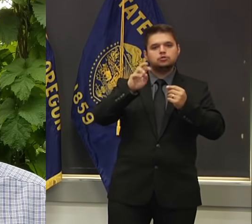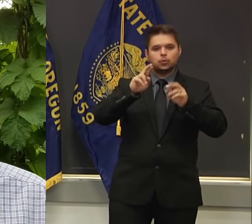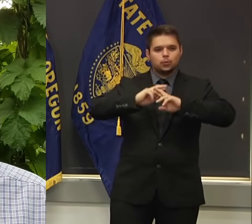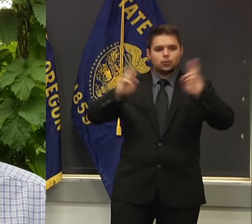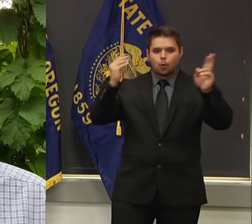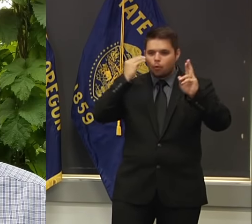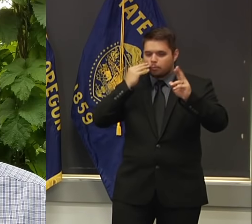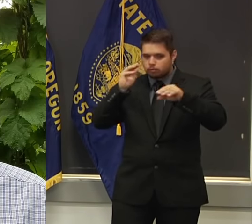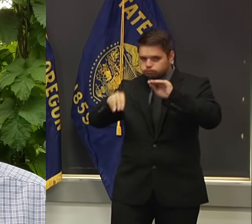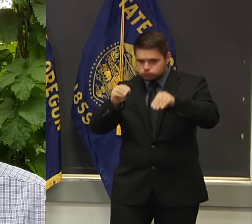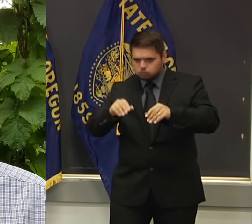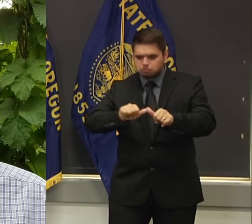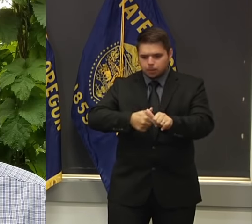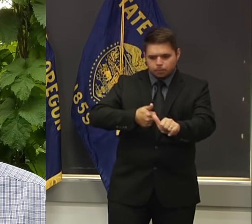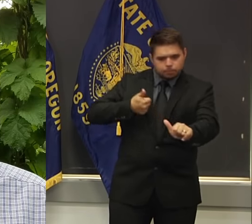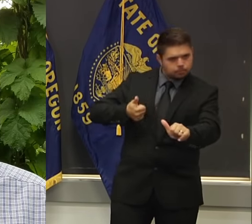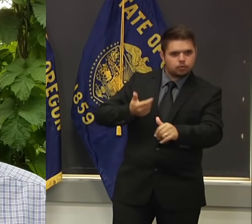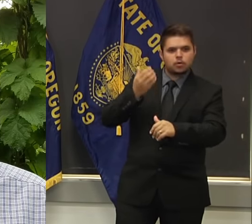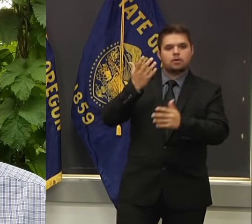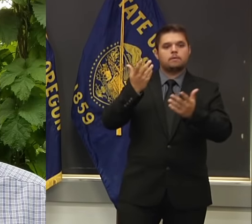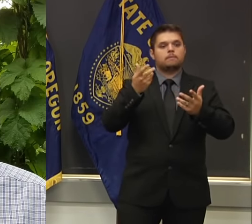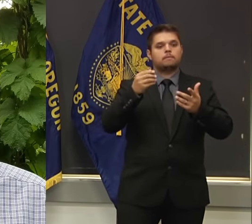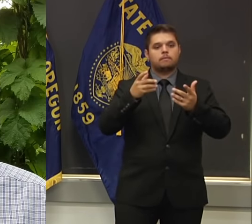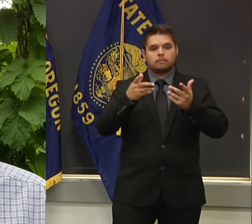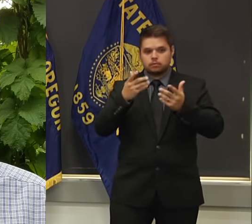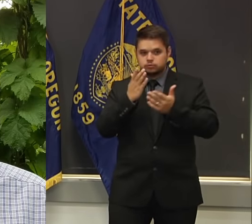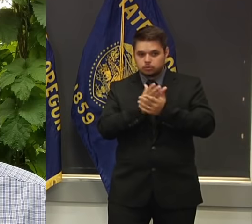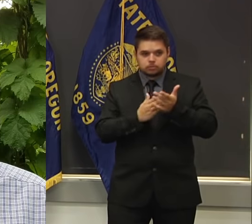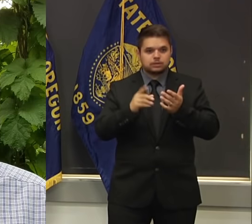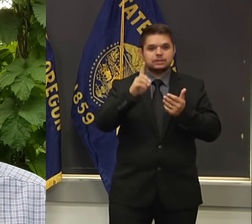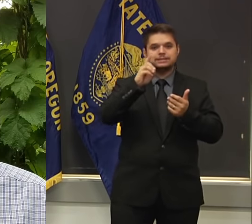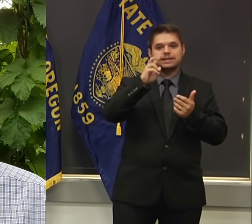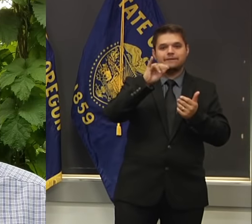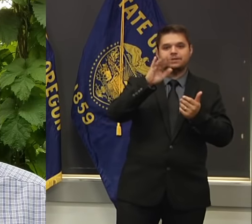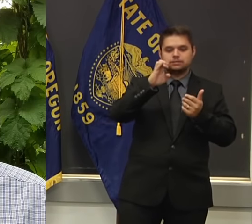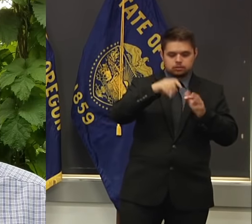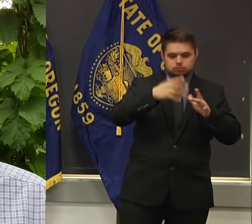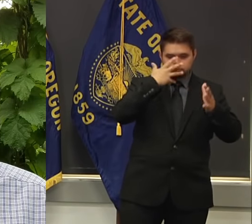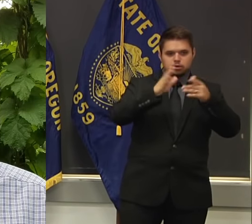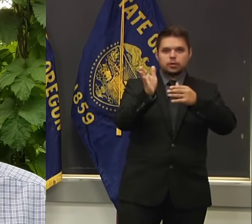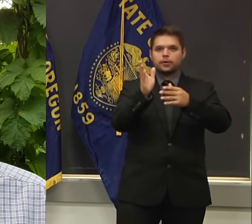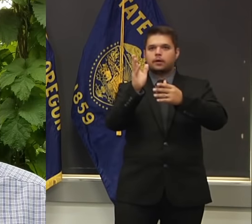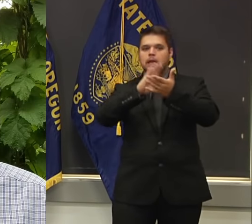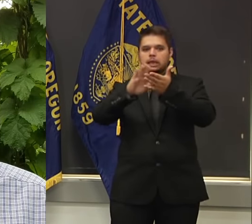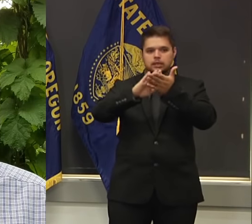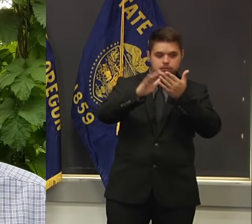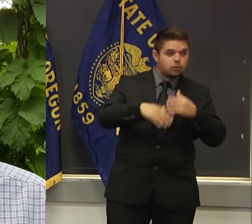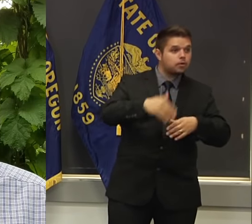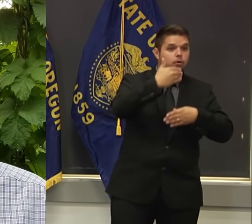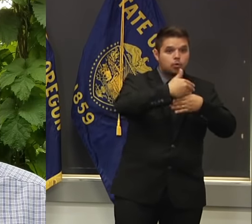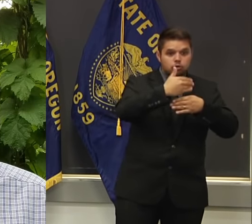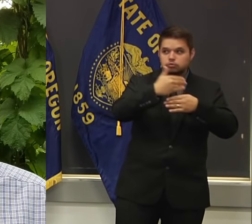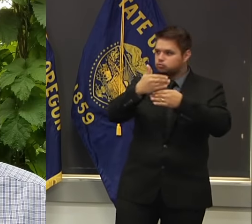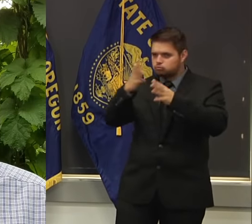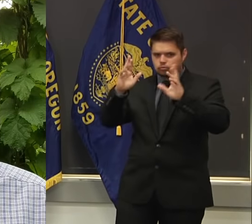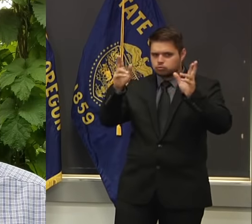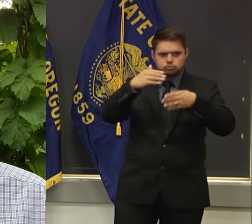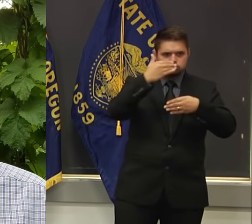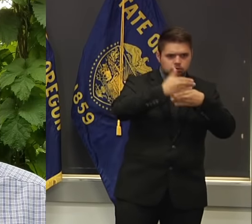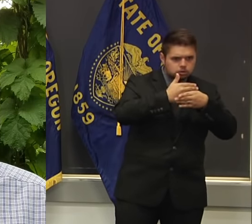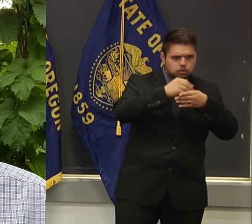for rooms in your house if you don't have central air, or sealing your windows and doors to prevent smoke coming into your house. All those